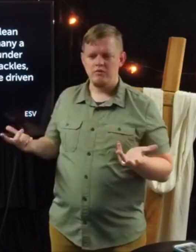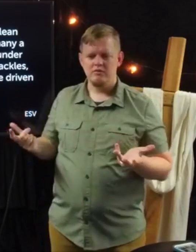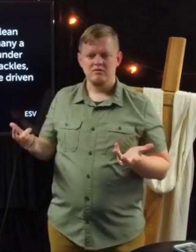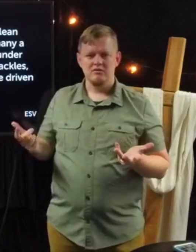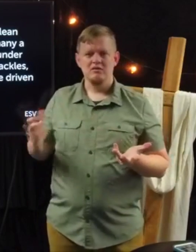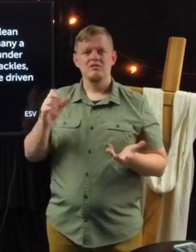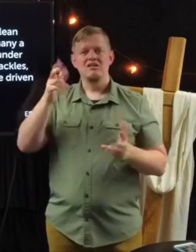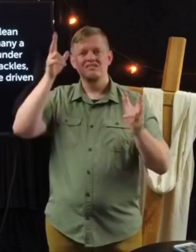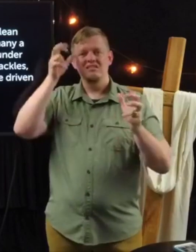Could not be controlled.